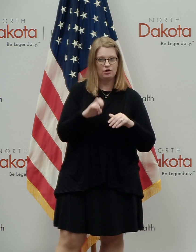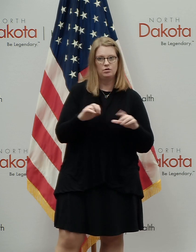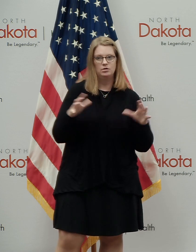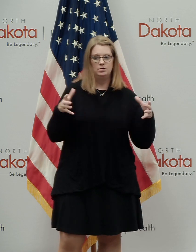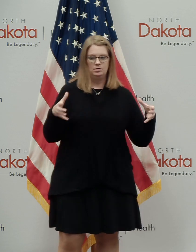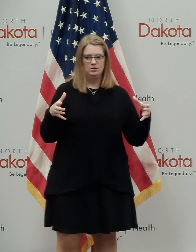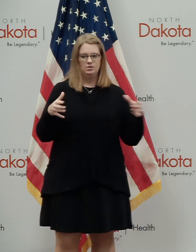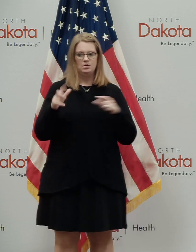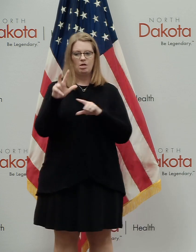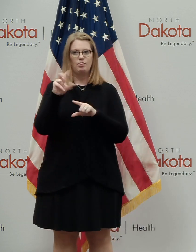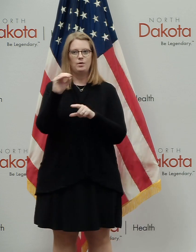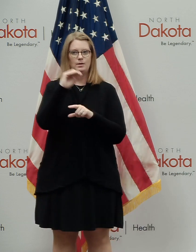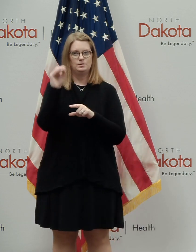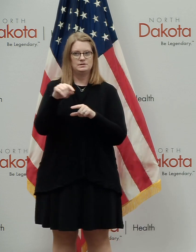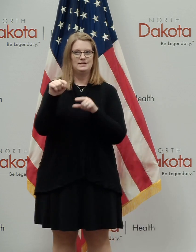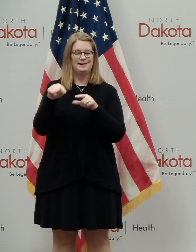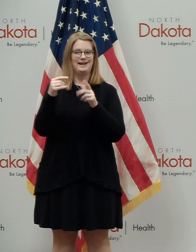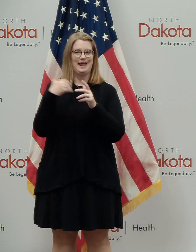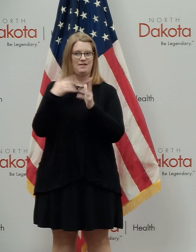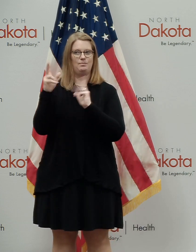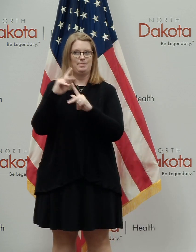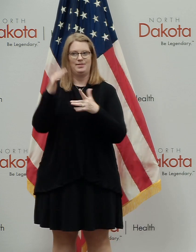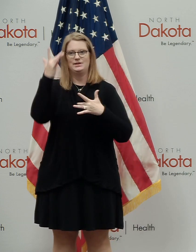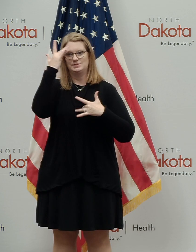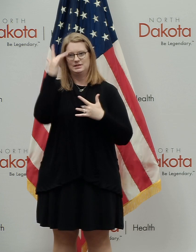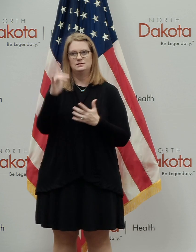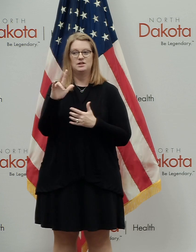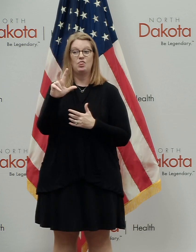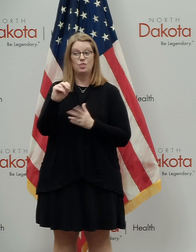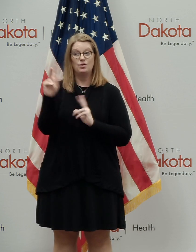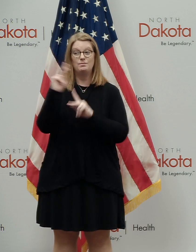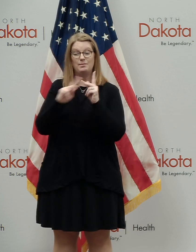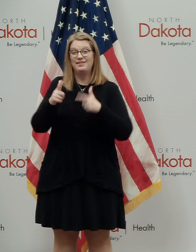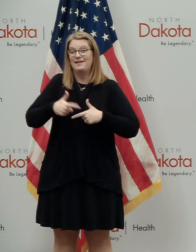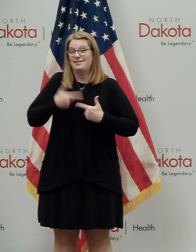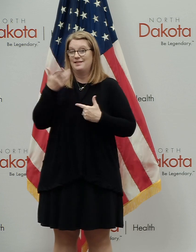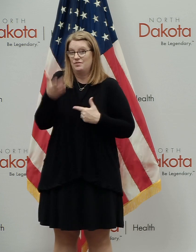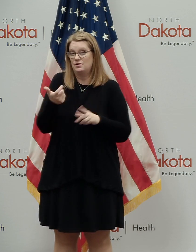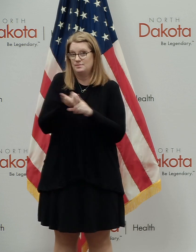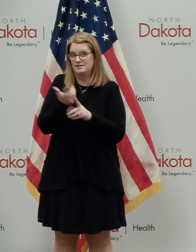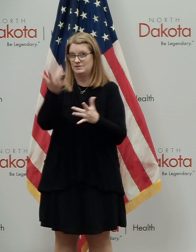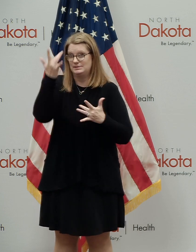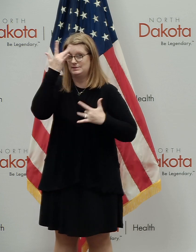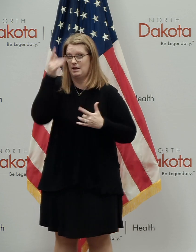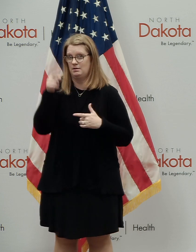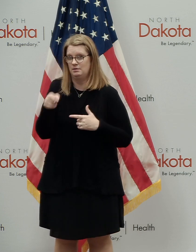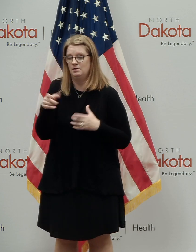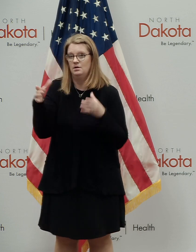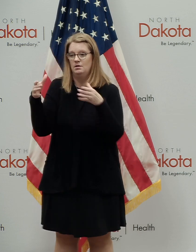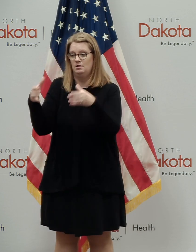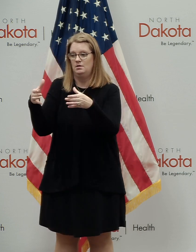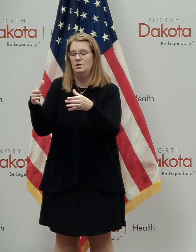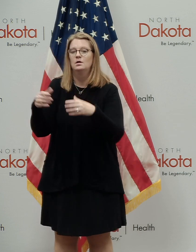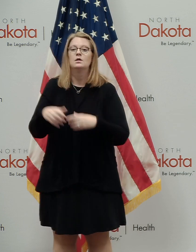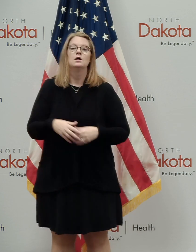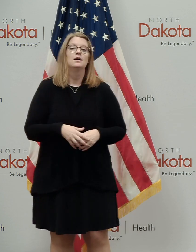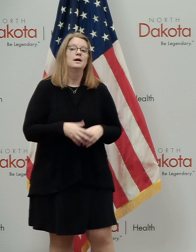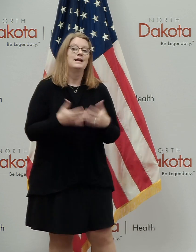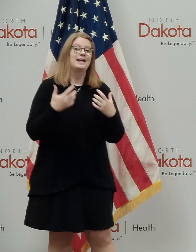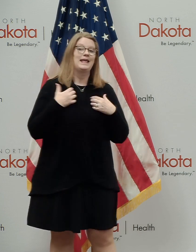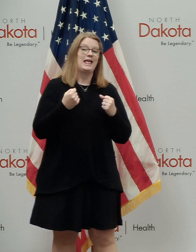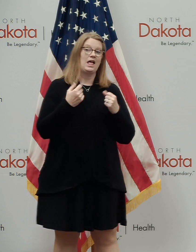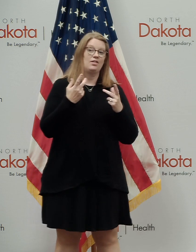30% have active healthcare residents, have residents with COVID. In terms of healthcare